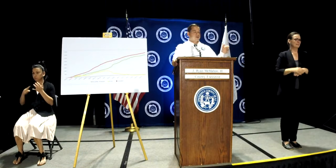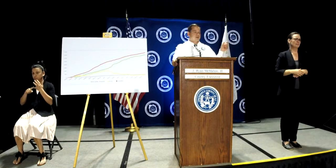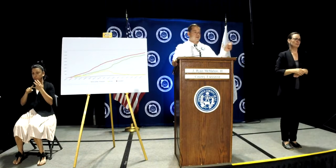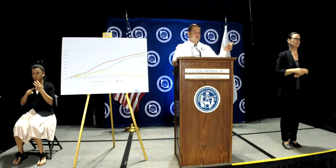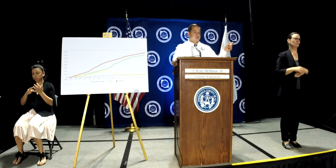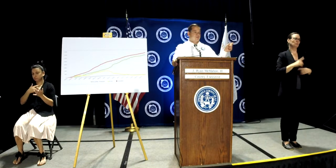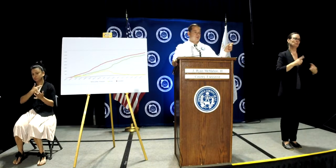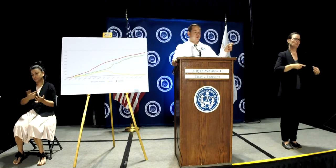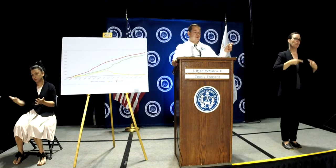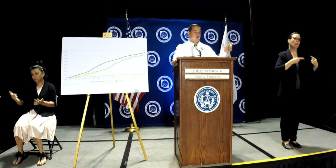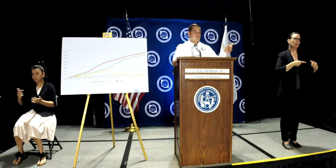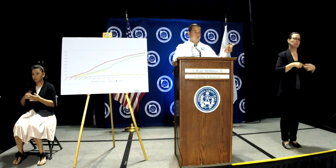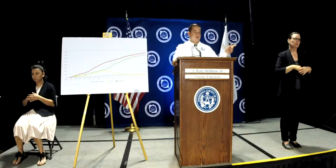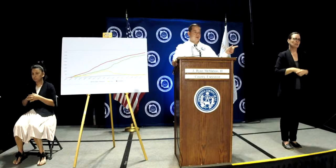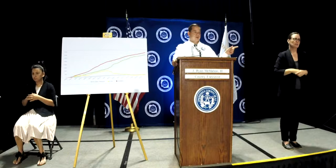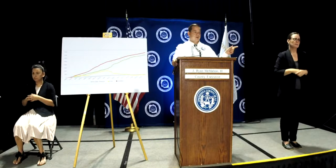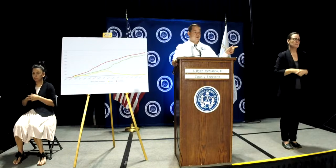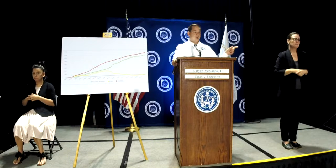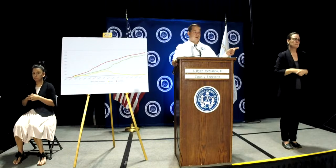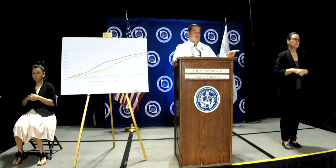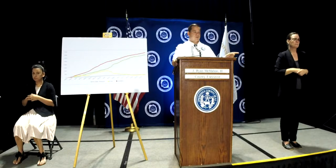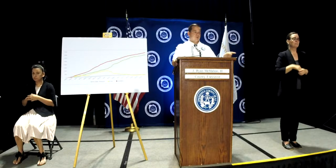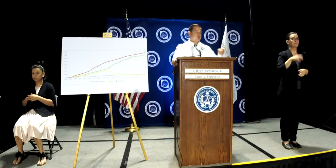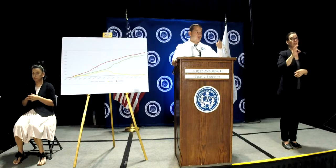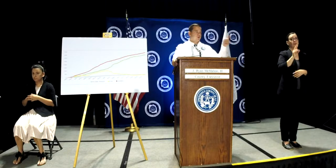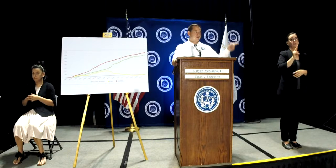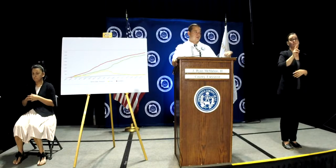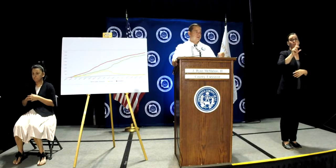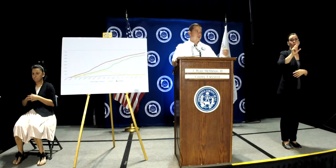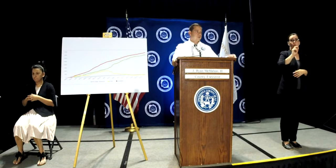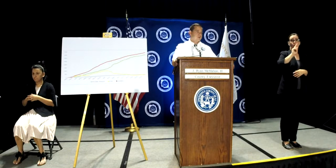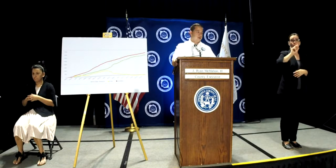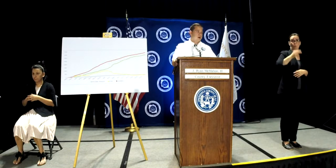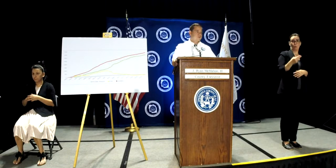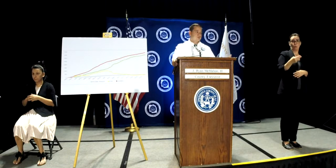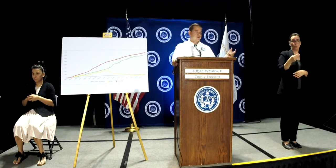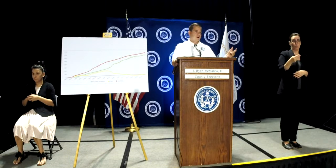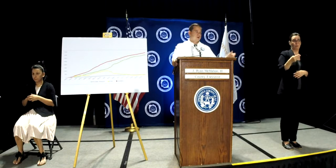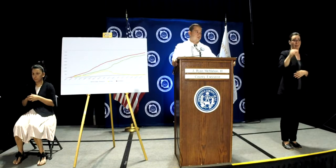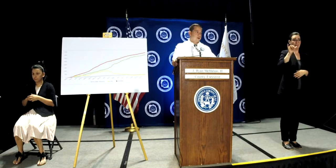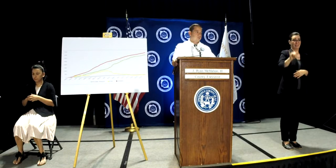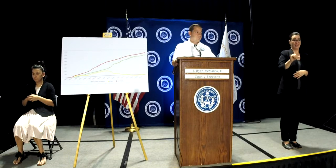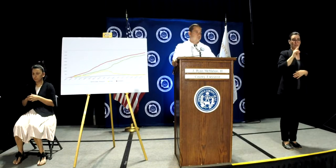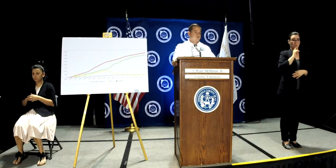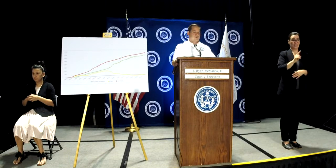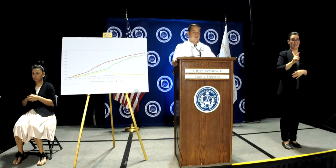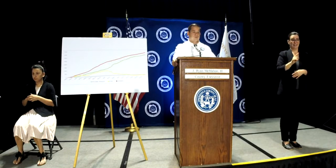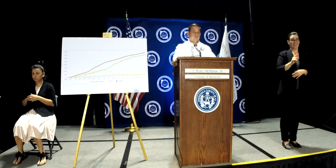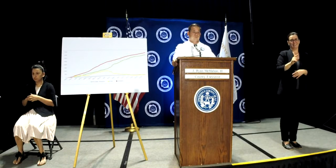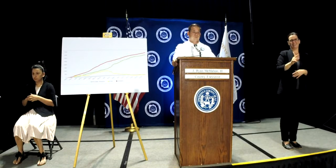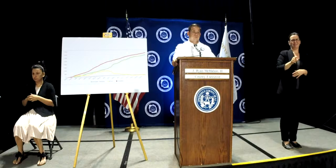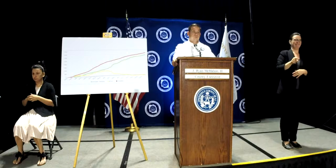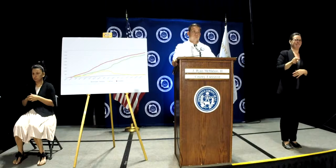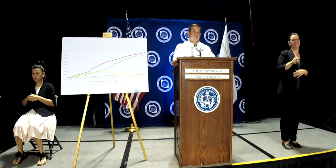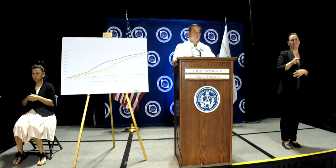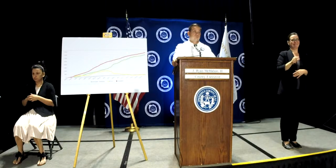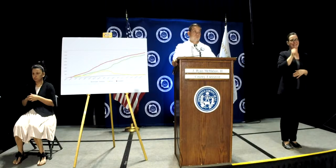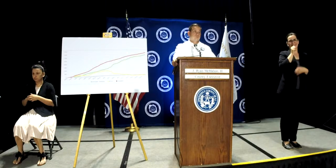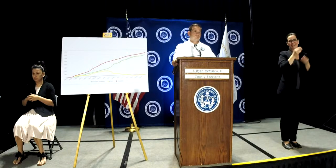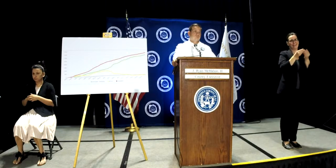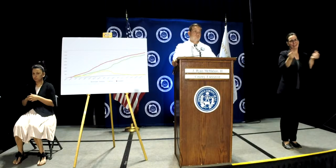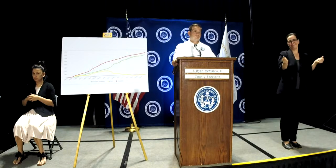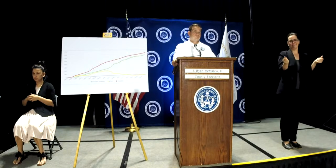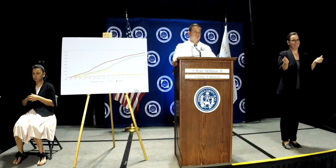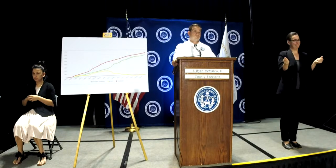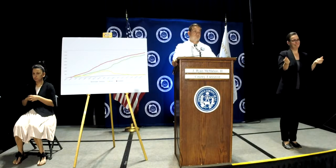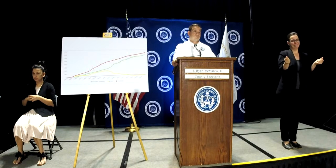Furloughing to hit this number would be probably more draconian than doing layoffs to a targeted amount of folks. Are there any